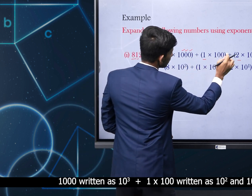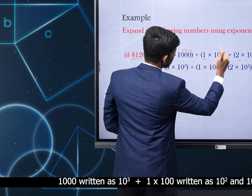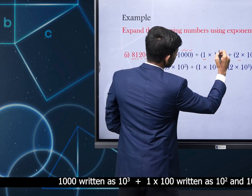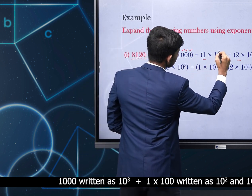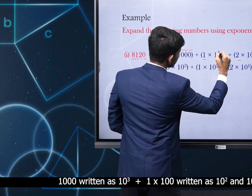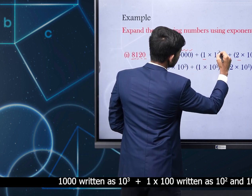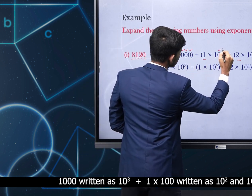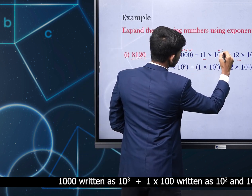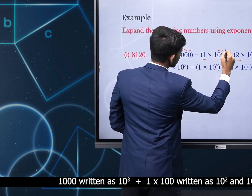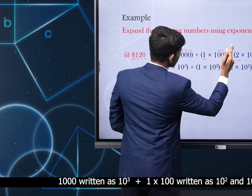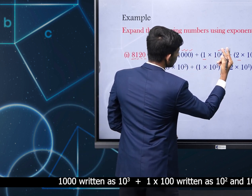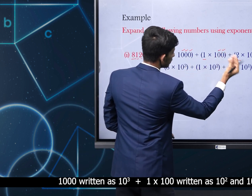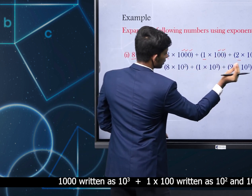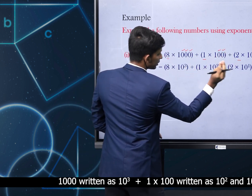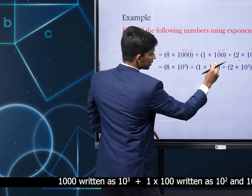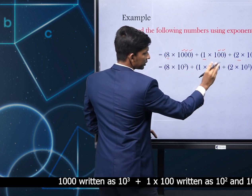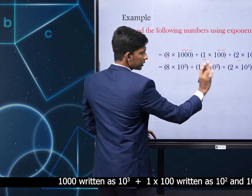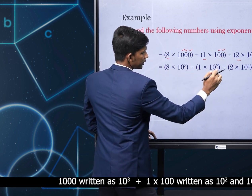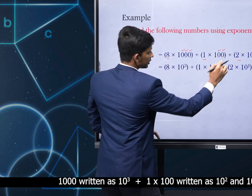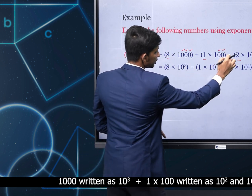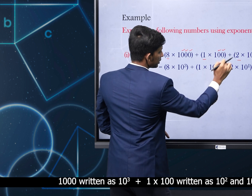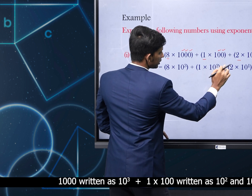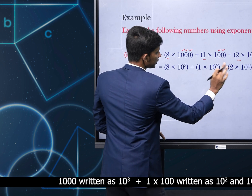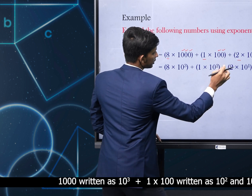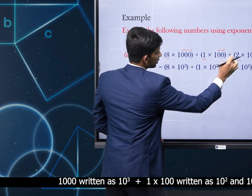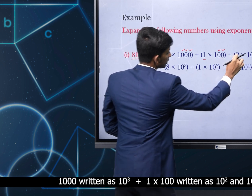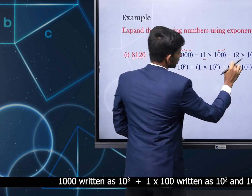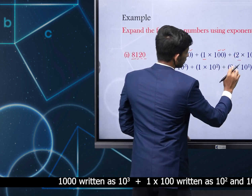plus 1 into 100 written as 10 to the power of 2